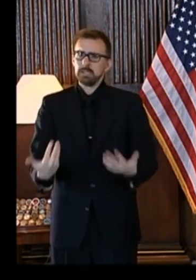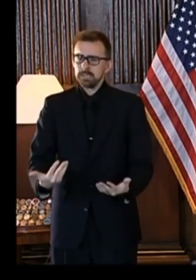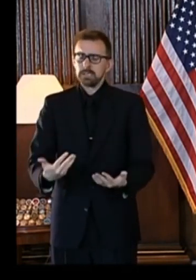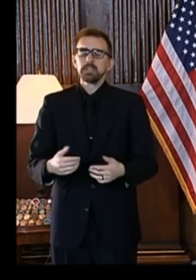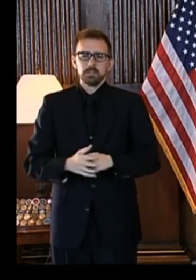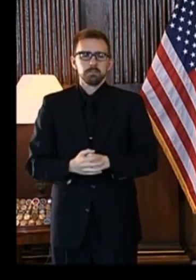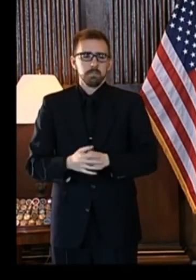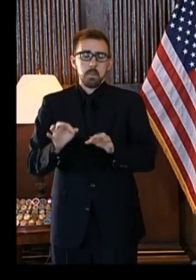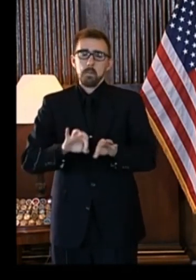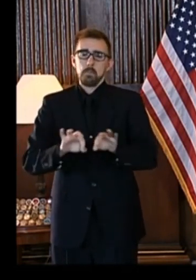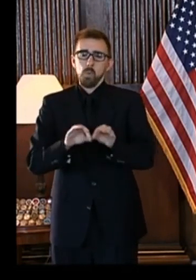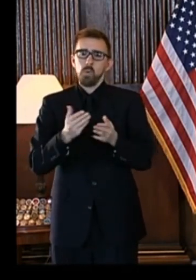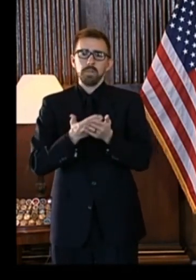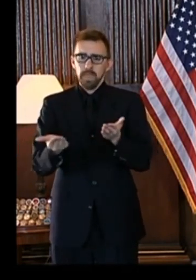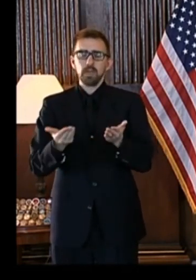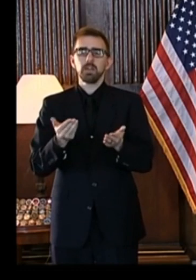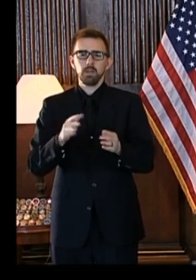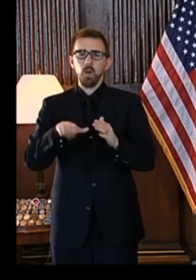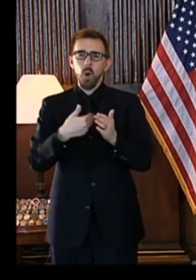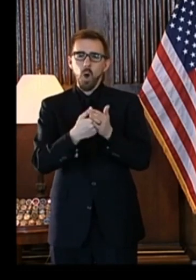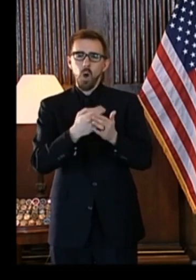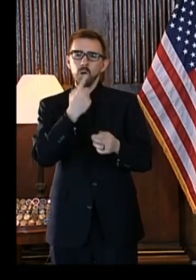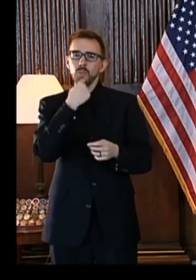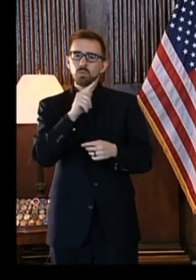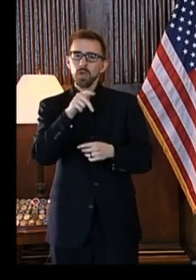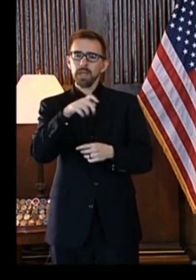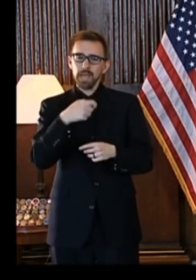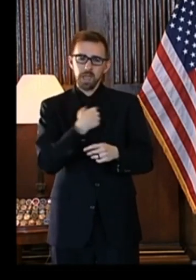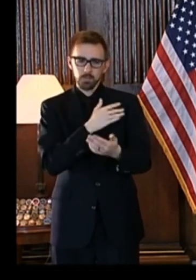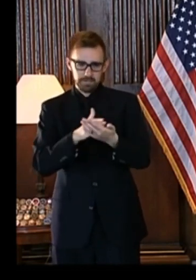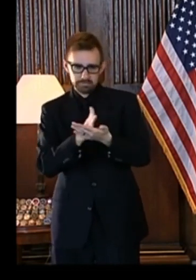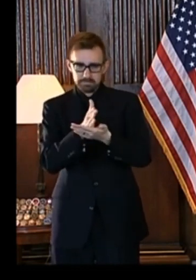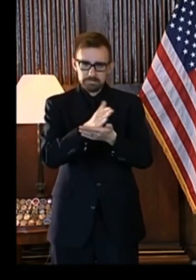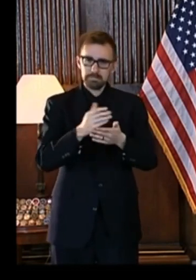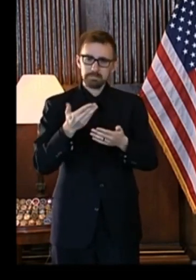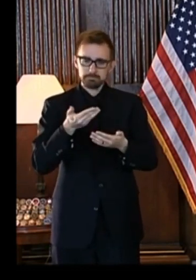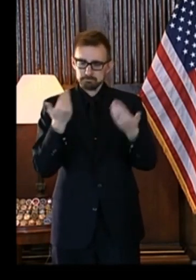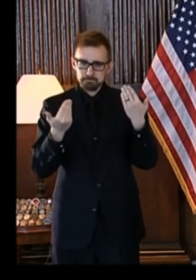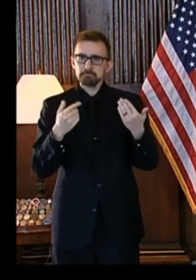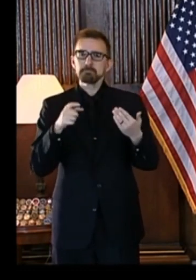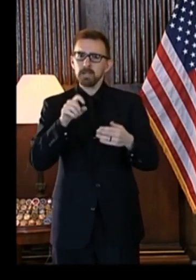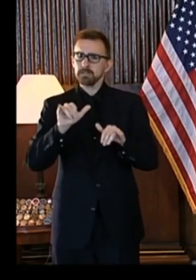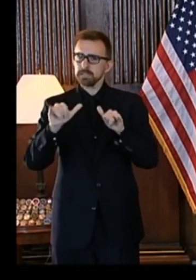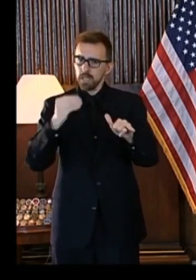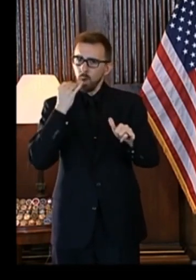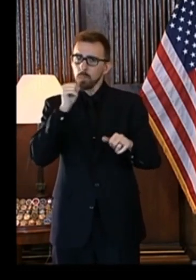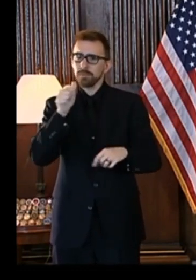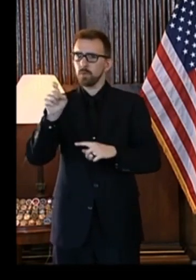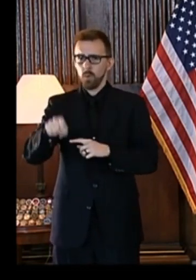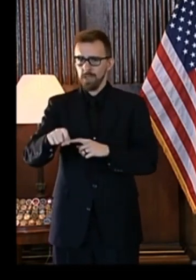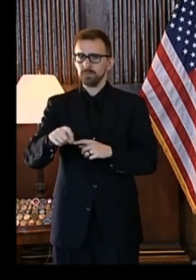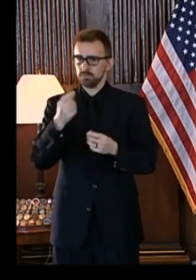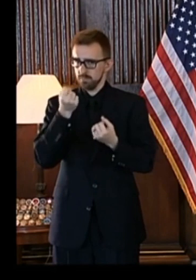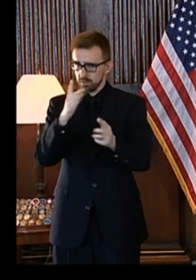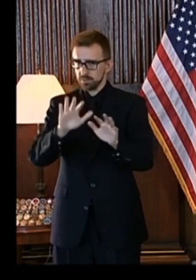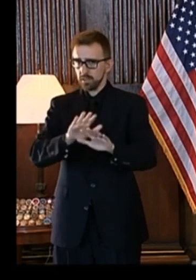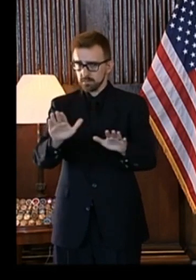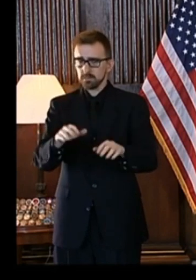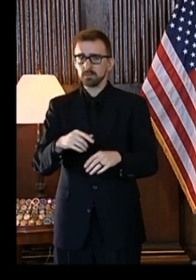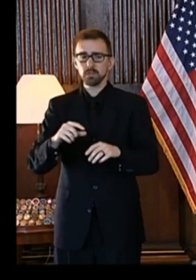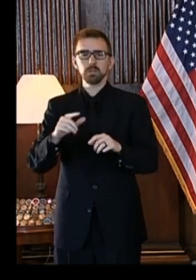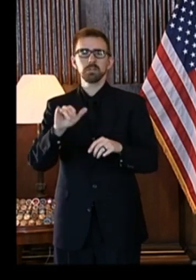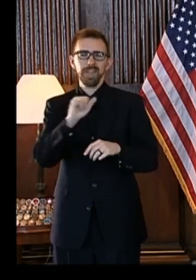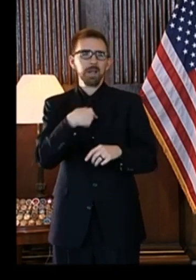I think when it really gets down to all the red tape that we go through, it's a matter of staying home if you don't have to be out. No more than groups of